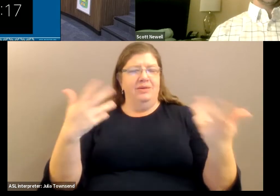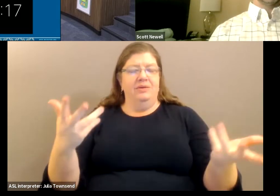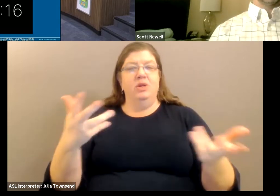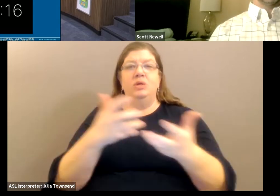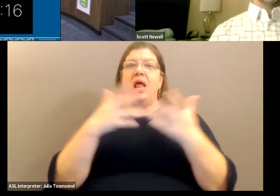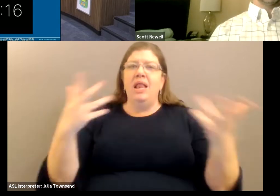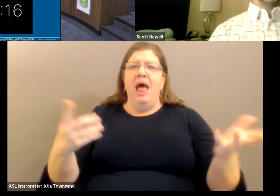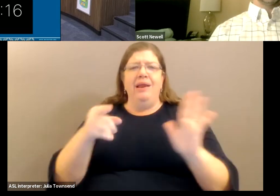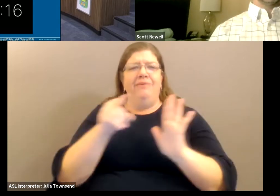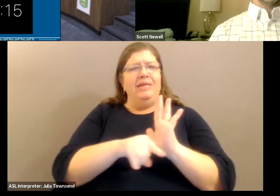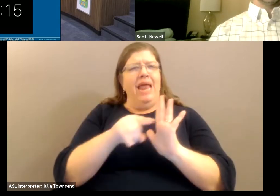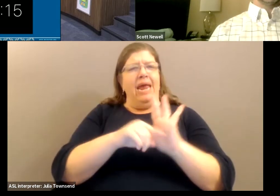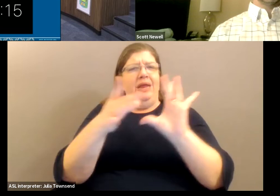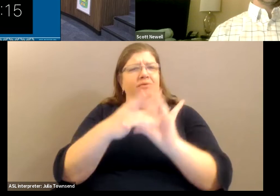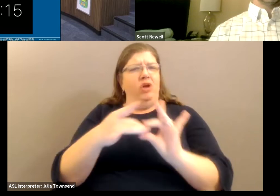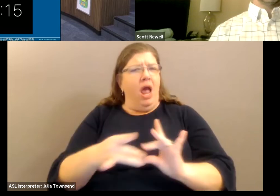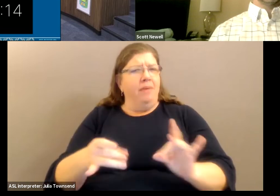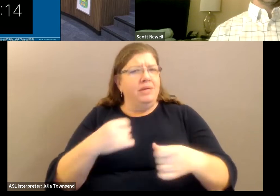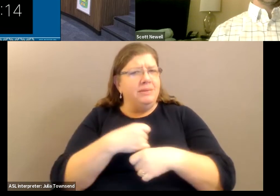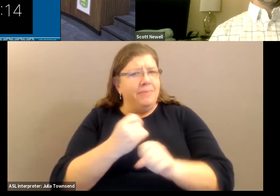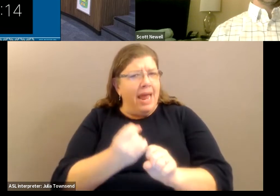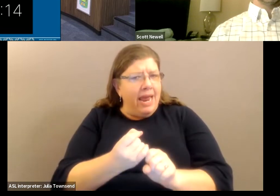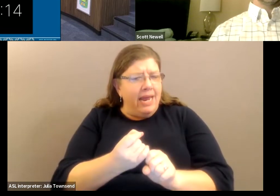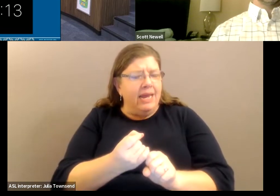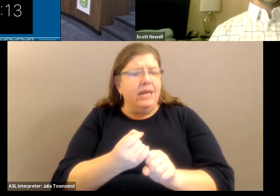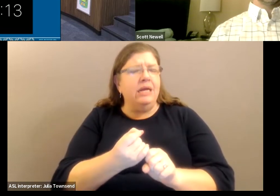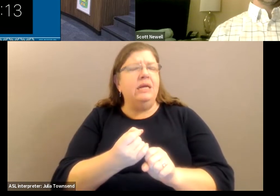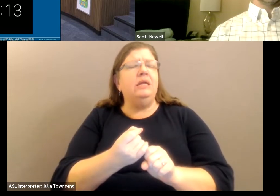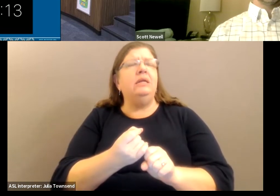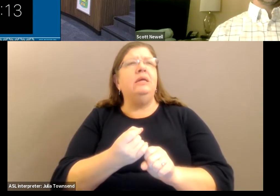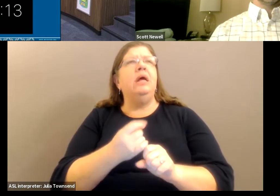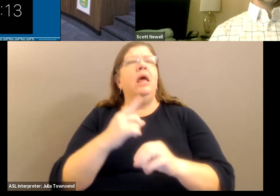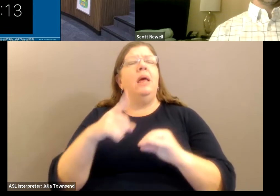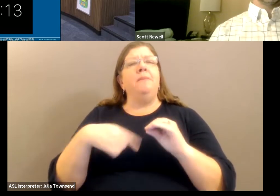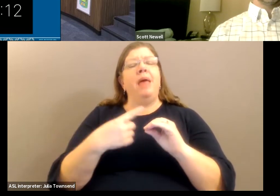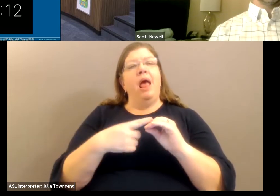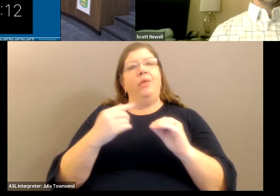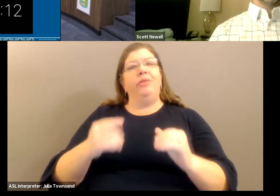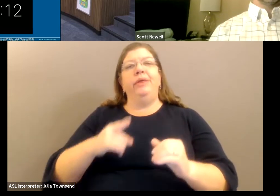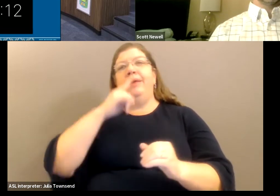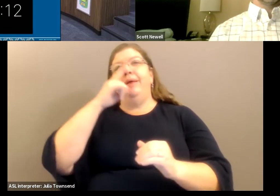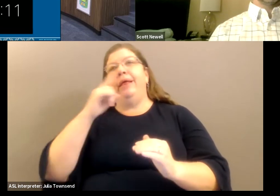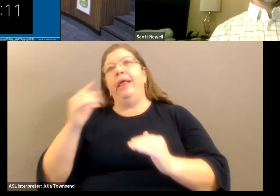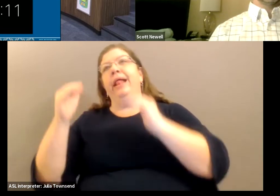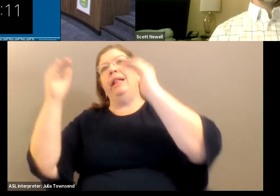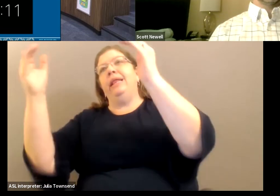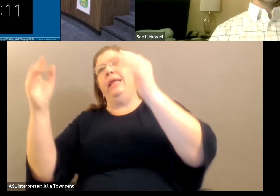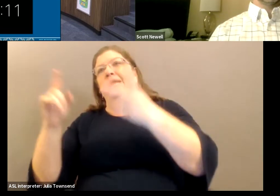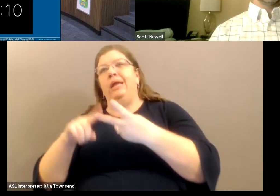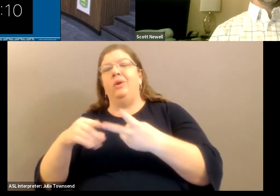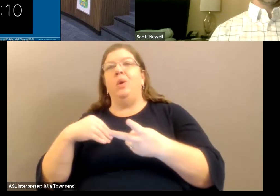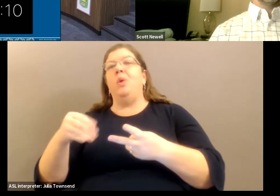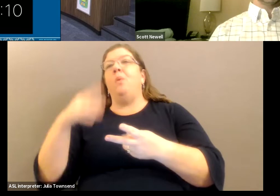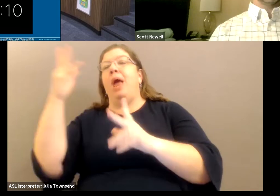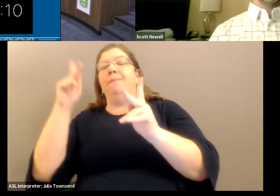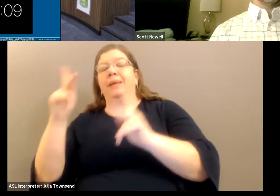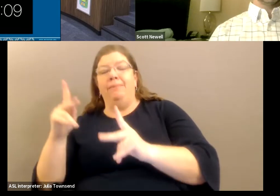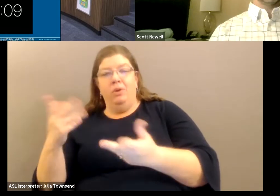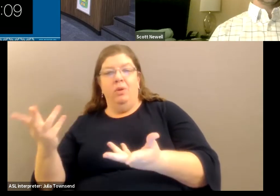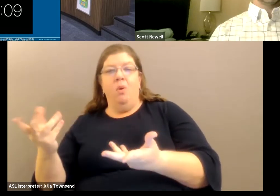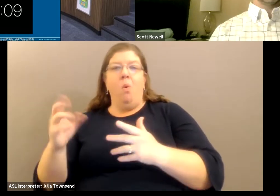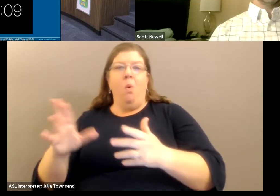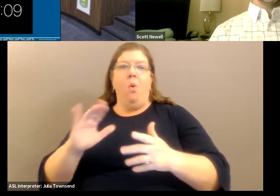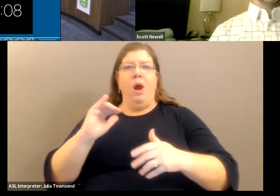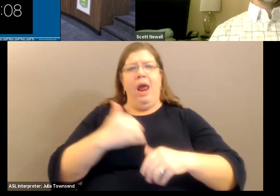lot of negative comments made about, the elite or the white people or